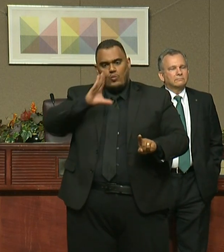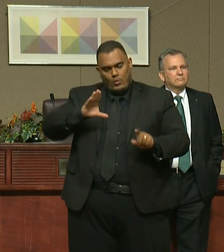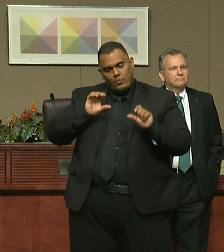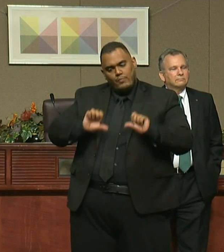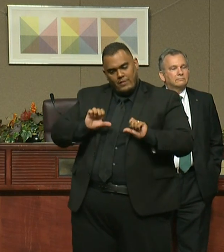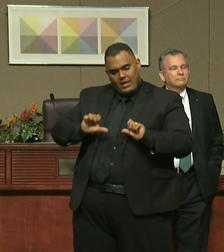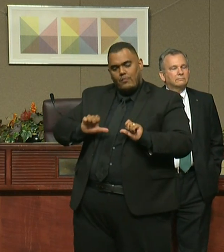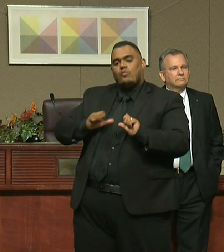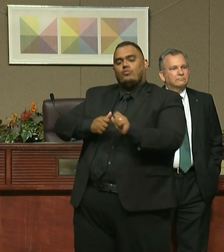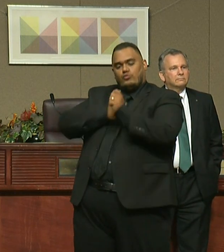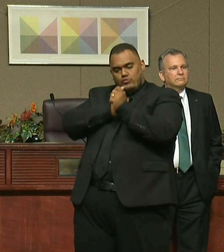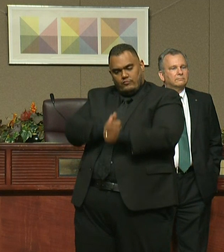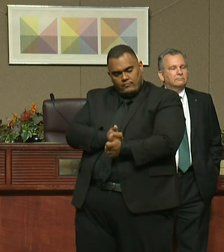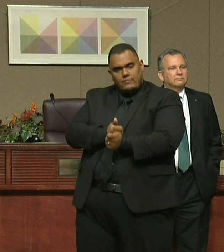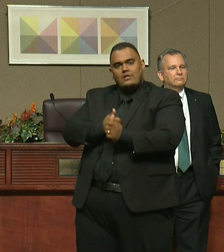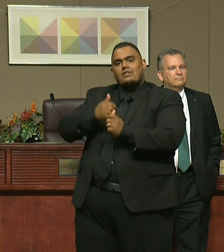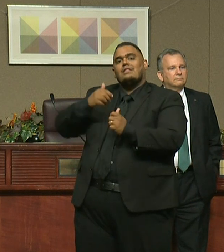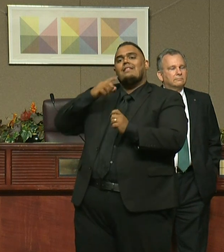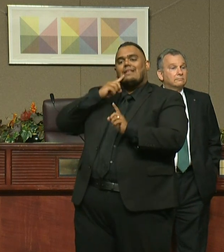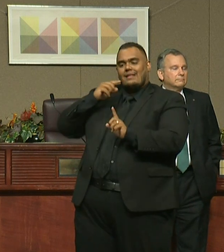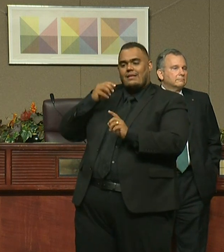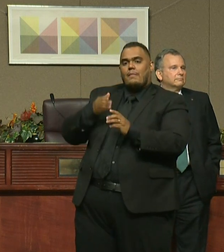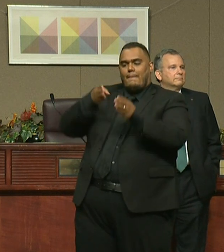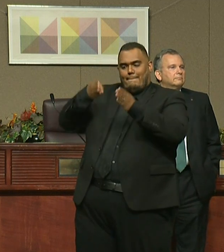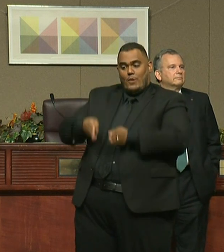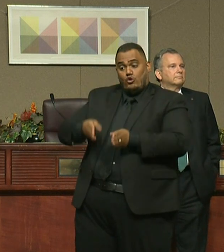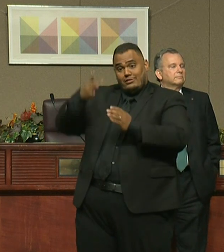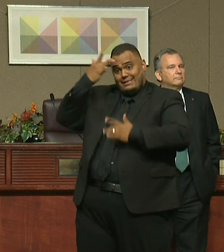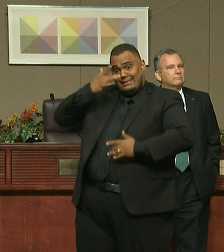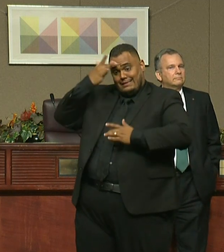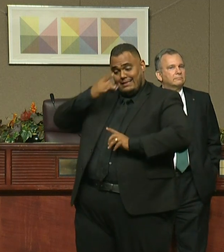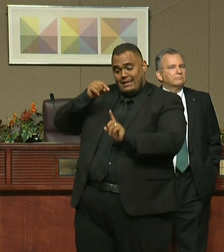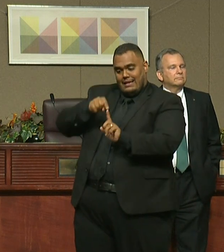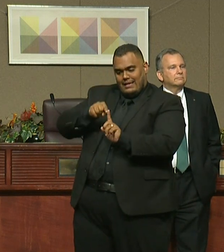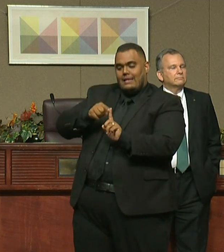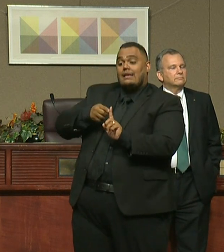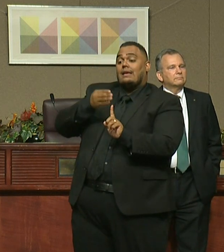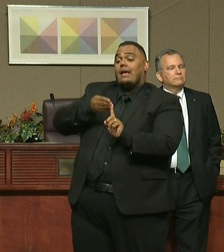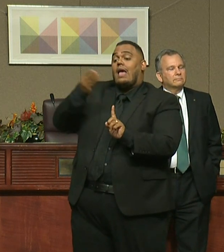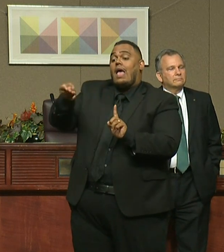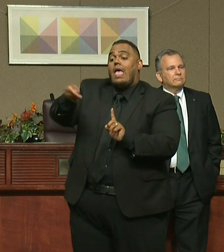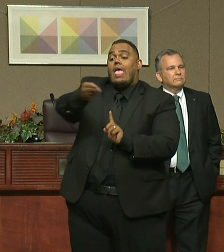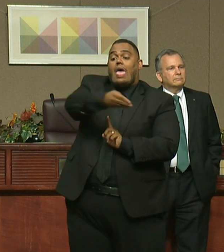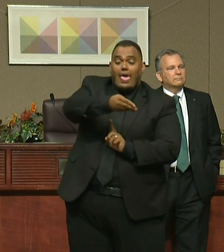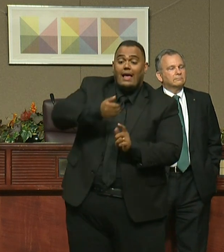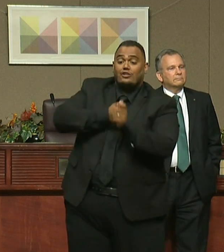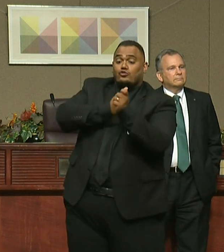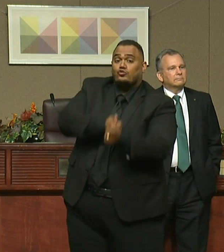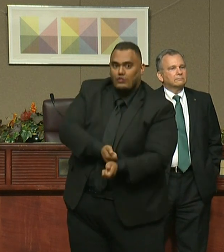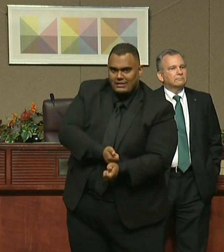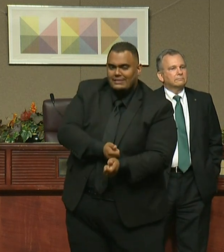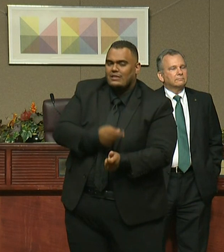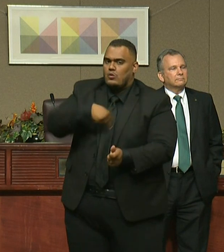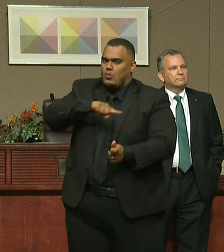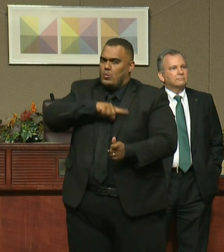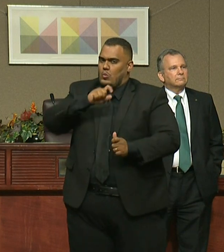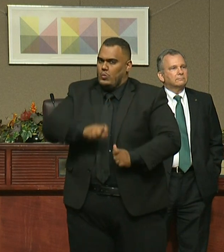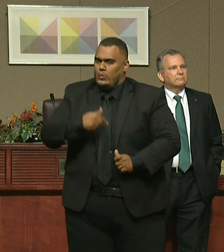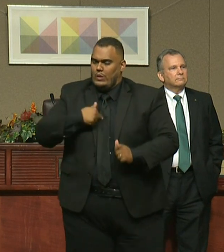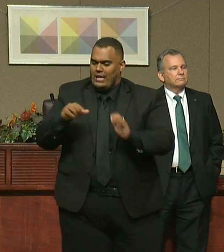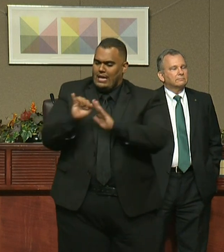the Department of Health does, they will be able to track back where that cluster may